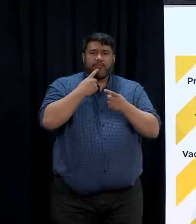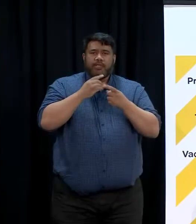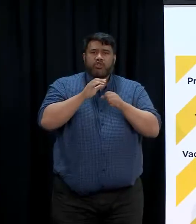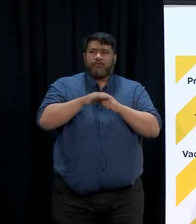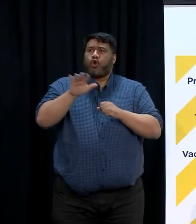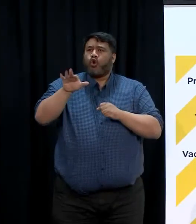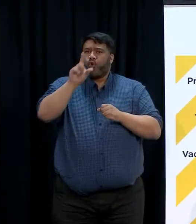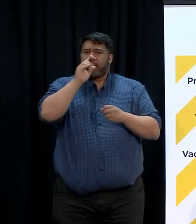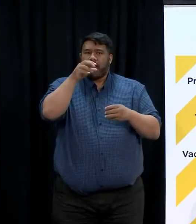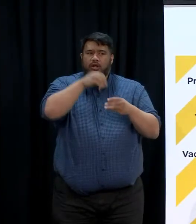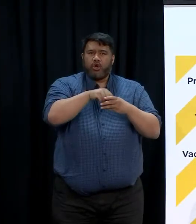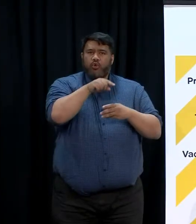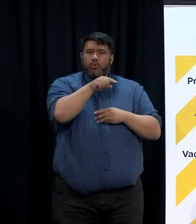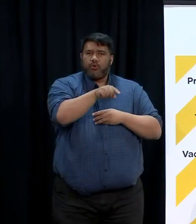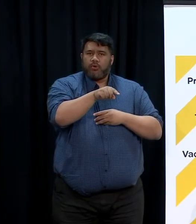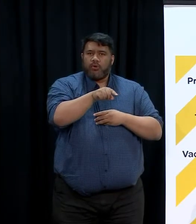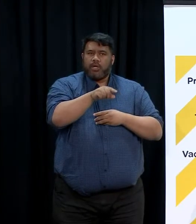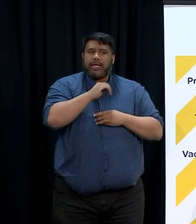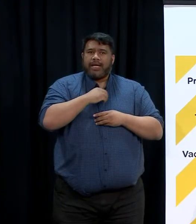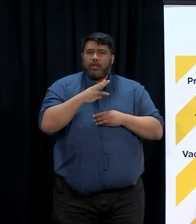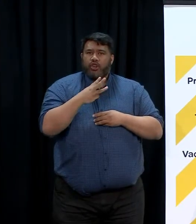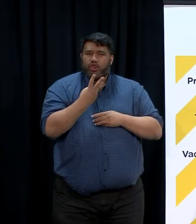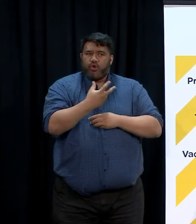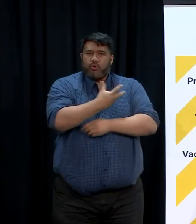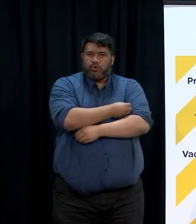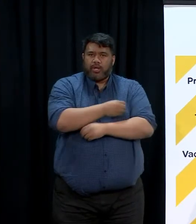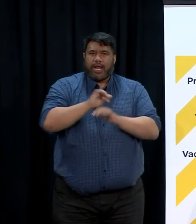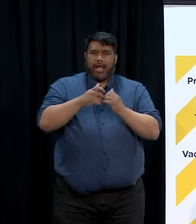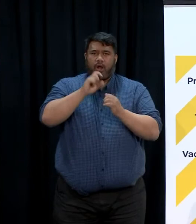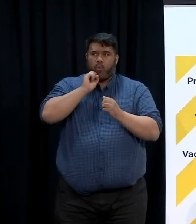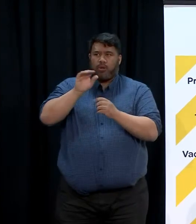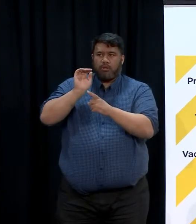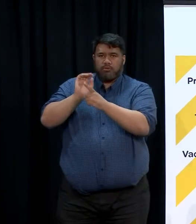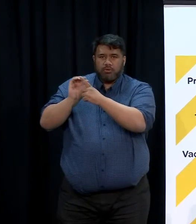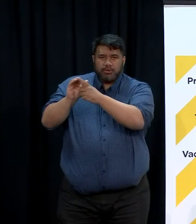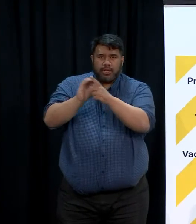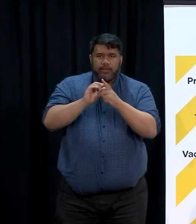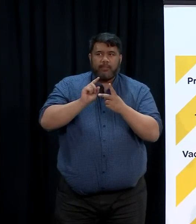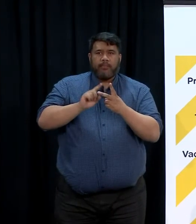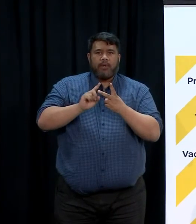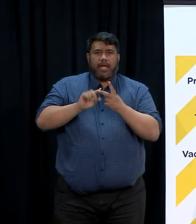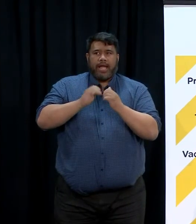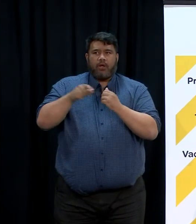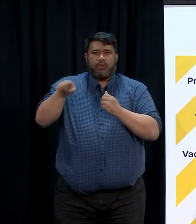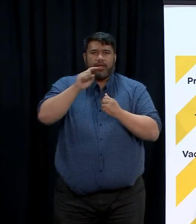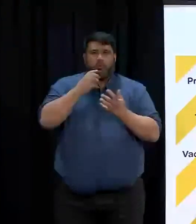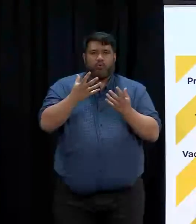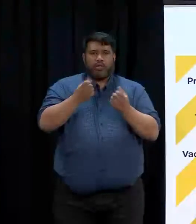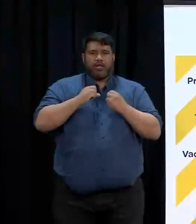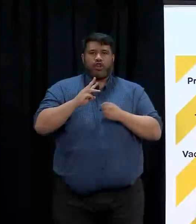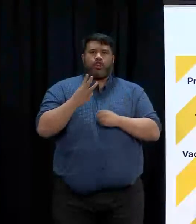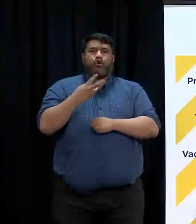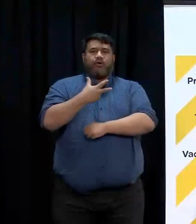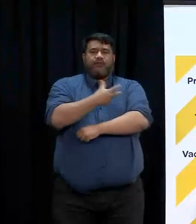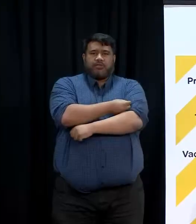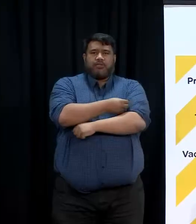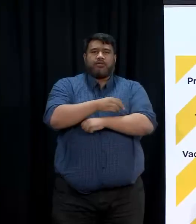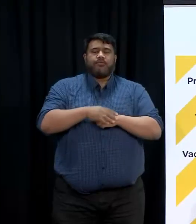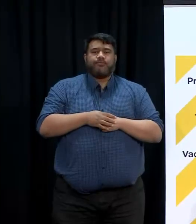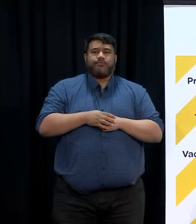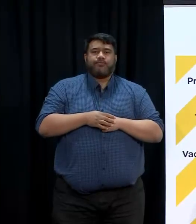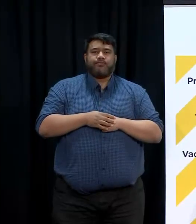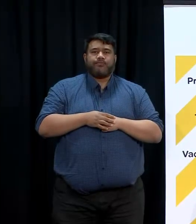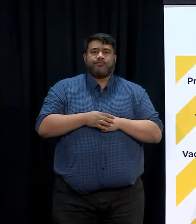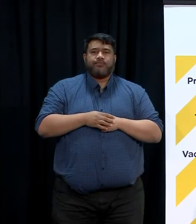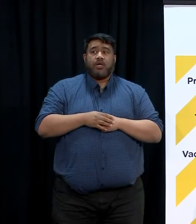are and about how those people will be both identified and then receive their third vaccination. And that will not be through